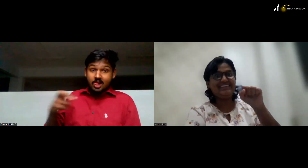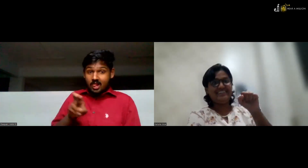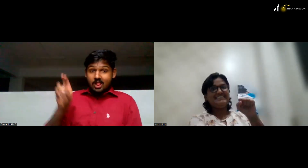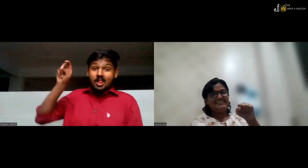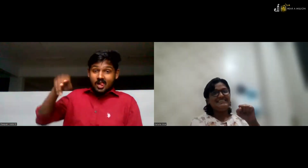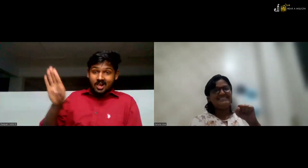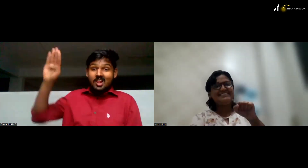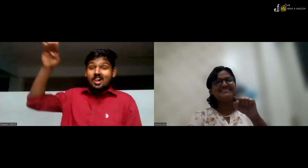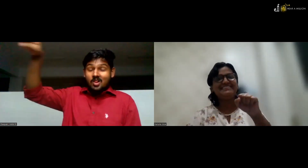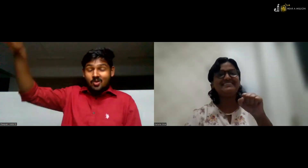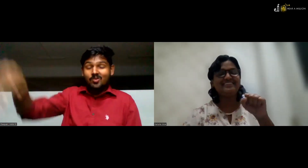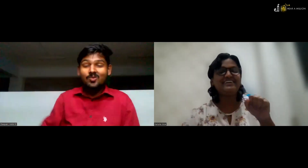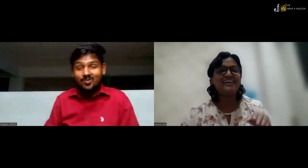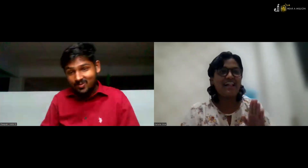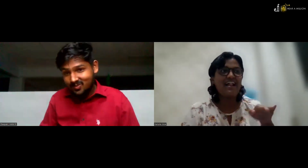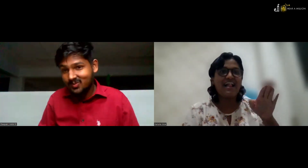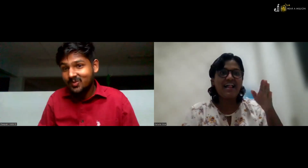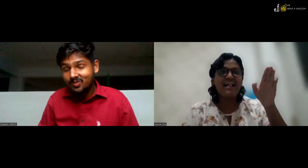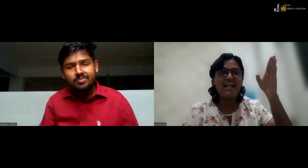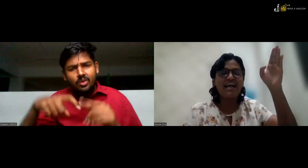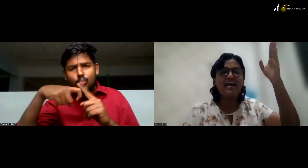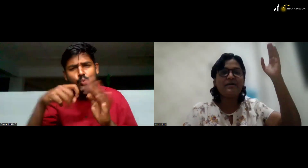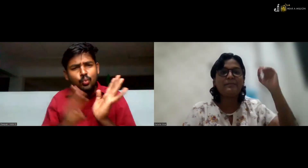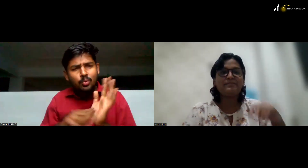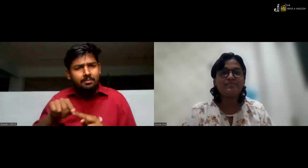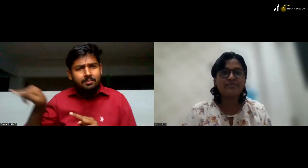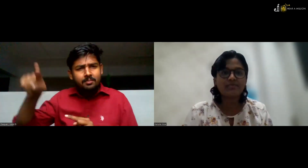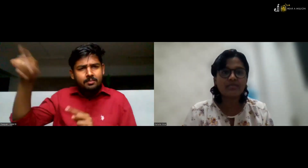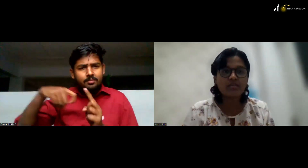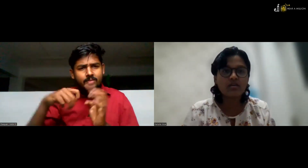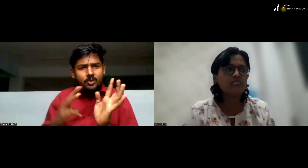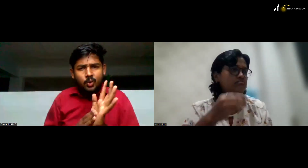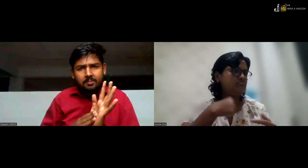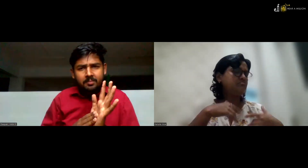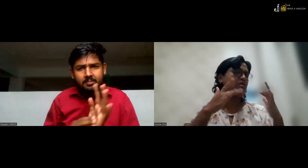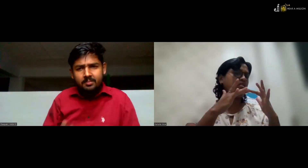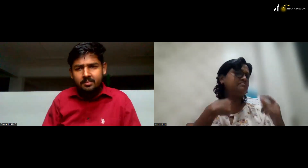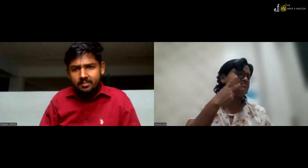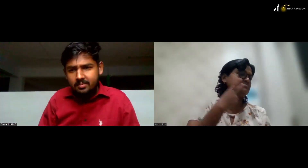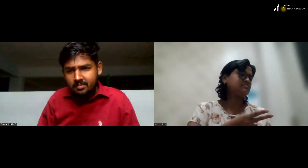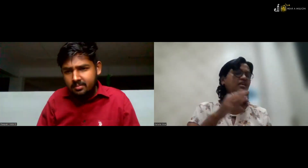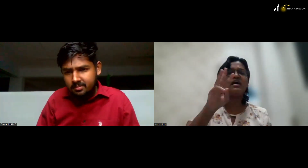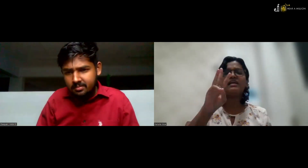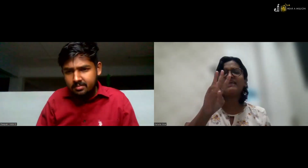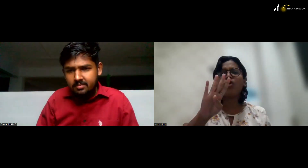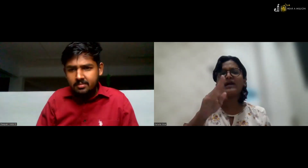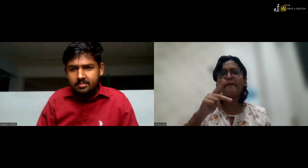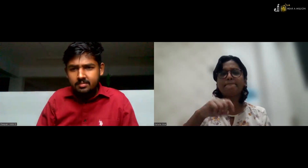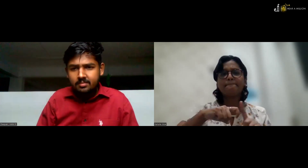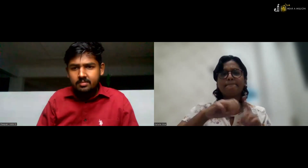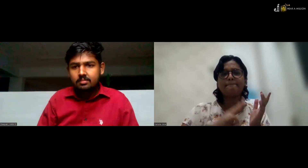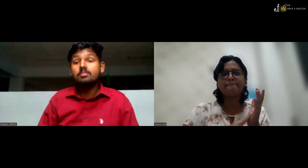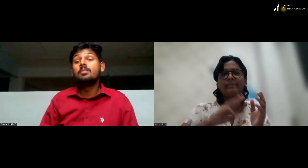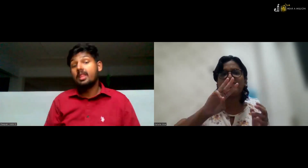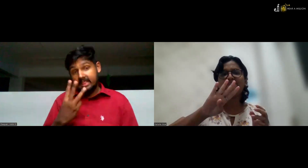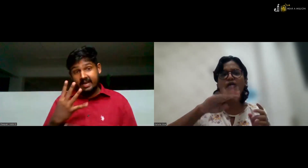distance, or sorry, 13 feet. Okay, a place where you have to move around. And how much kilometers that I